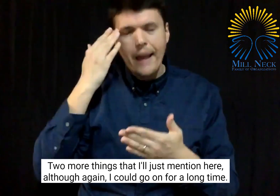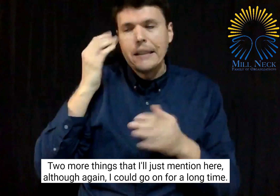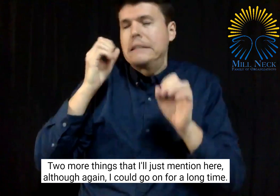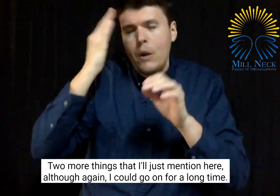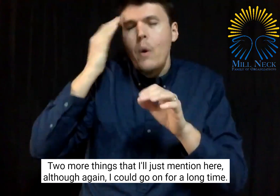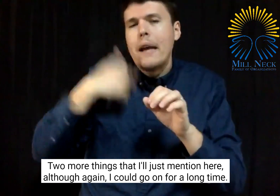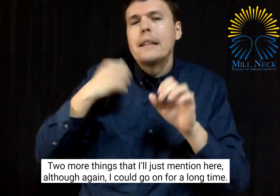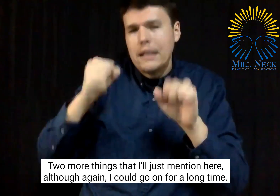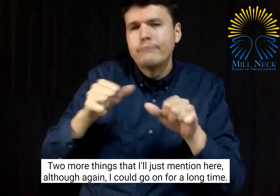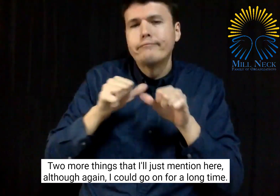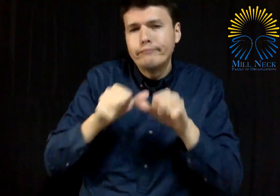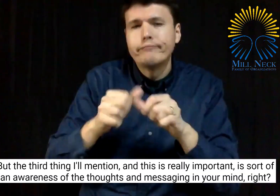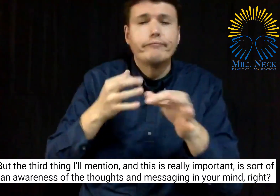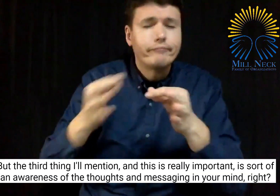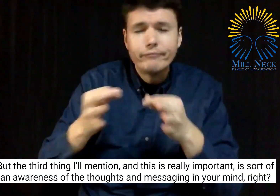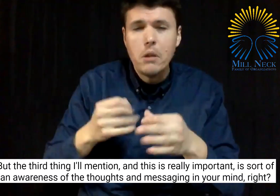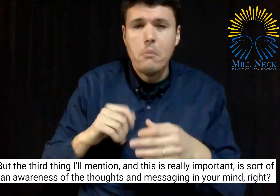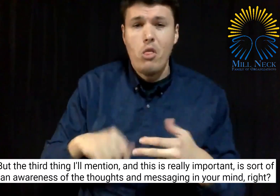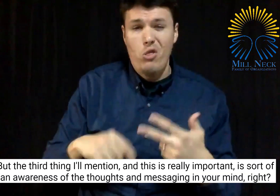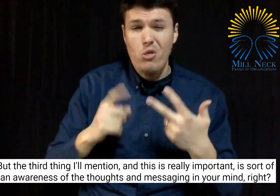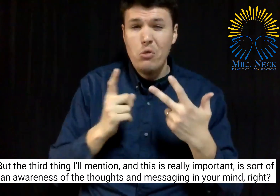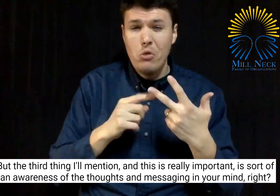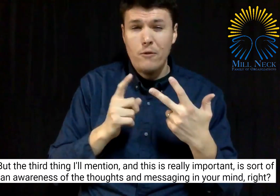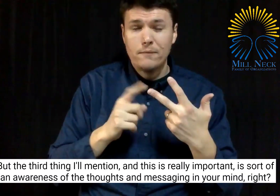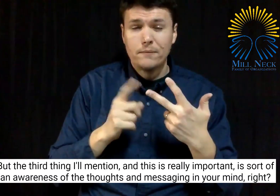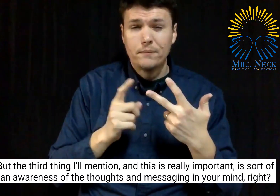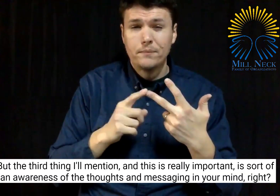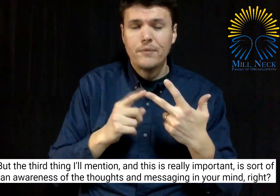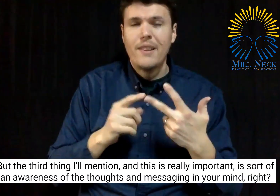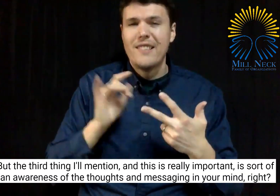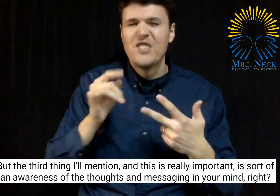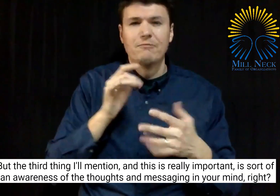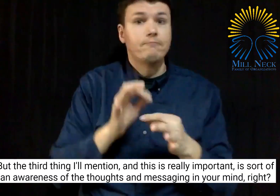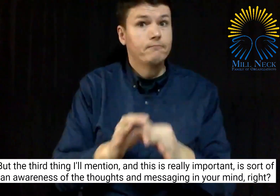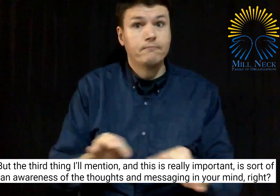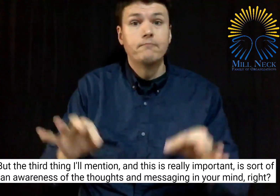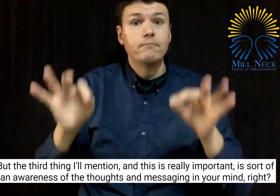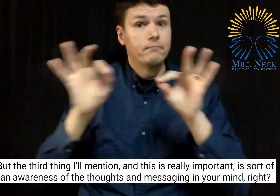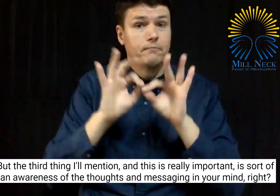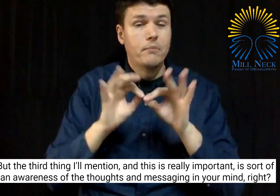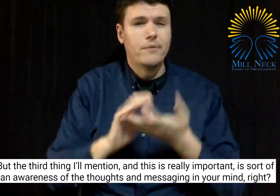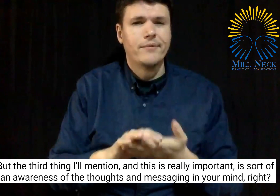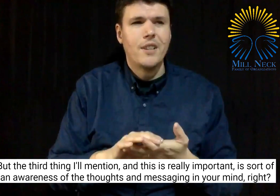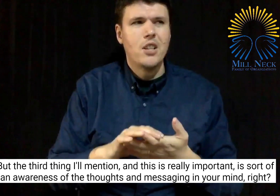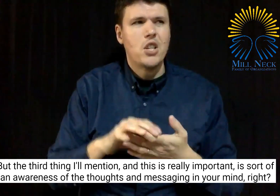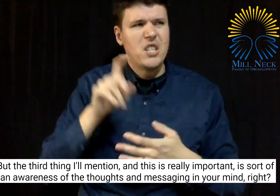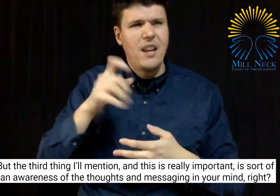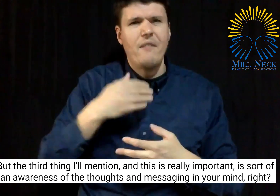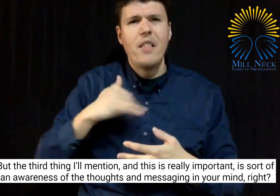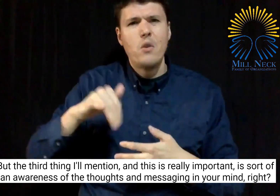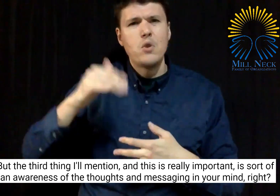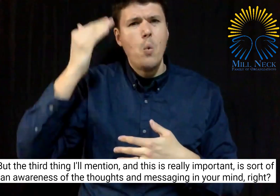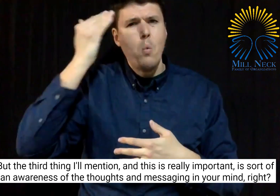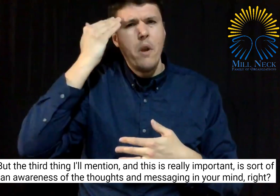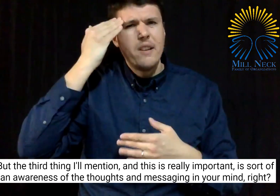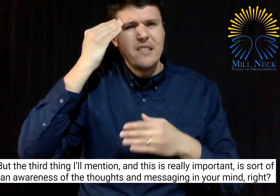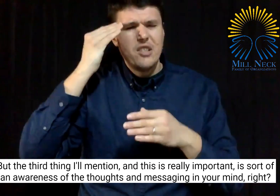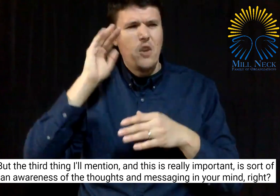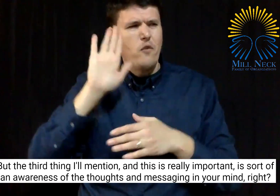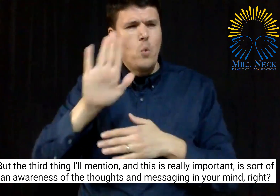long time. But the third thing I'll mention, and this is really important, is sort of an awareness of the thoughts and messaging in your mind,